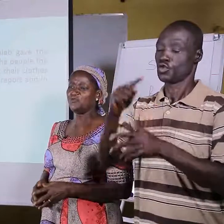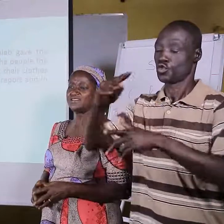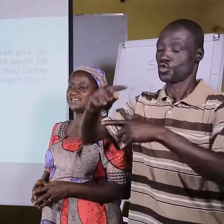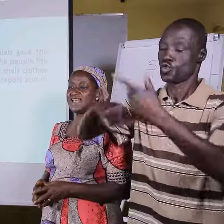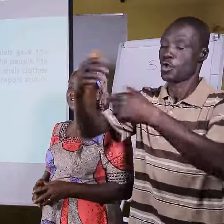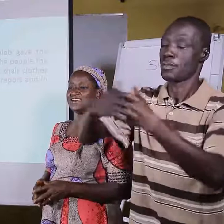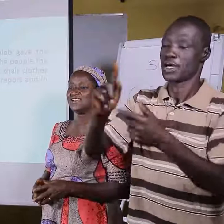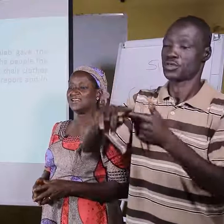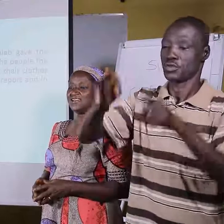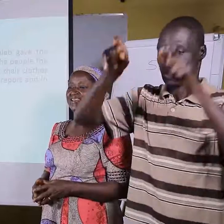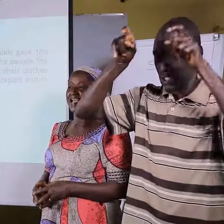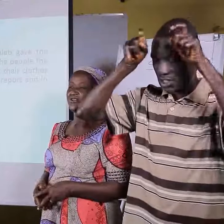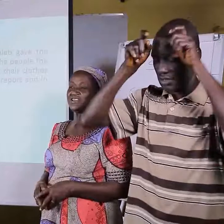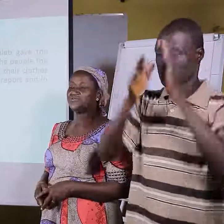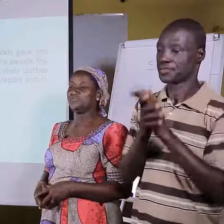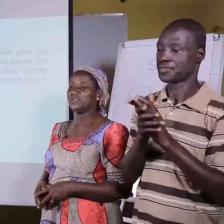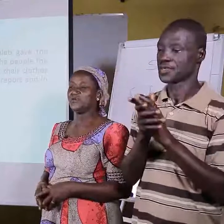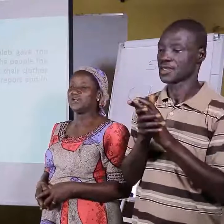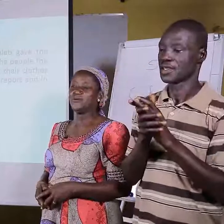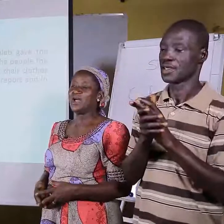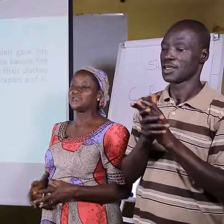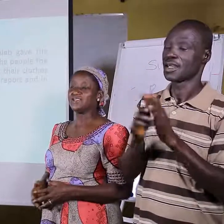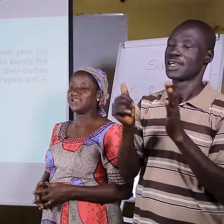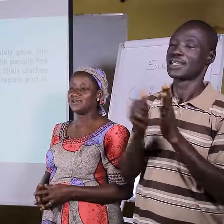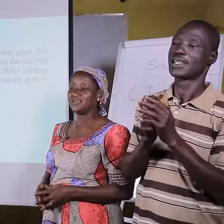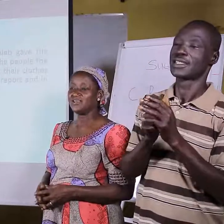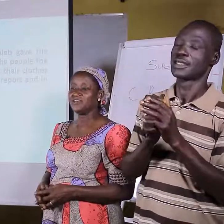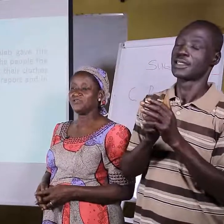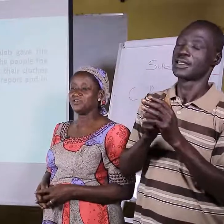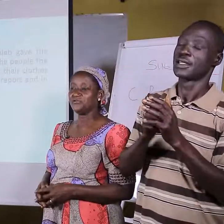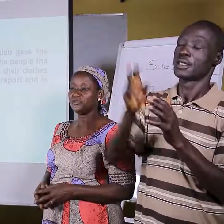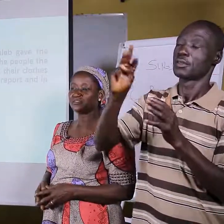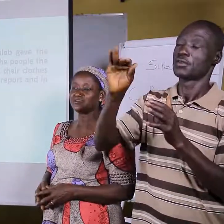even told Moses that he cannot even be the only one to lead them.